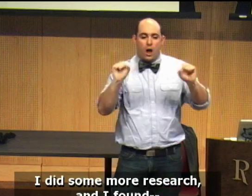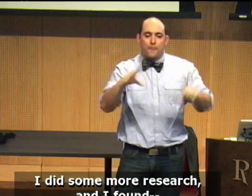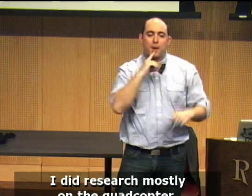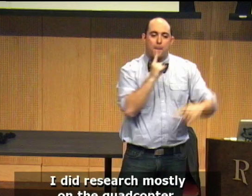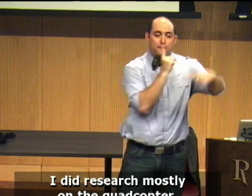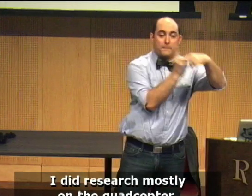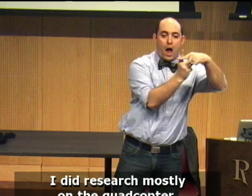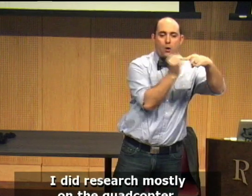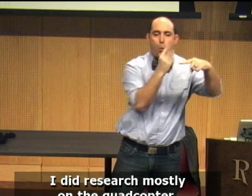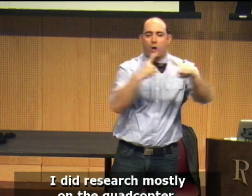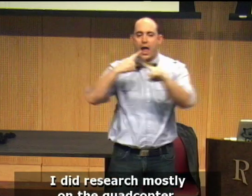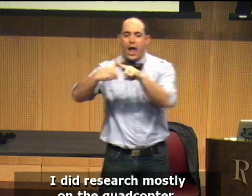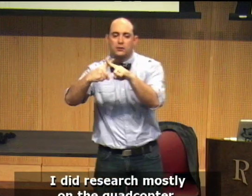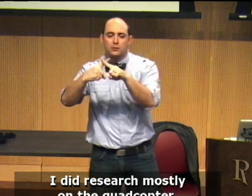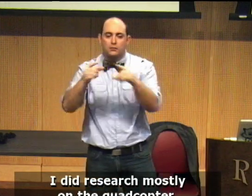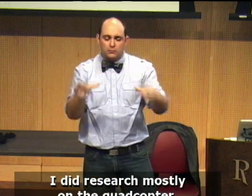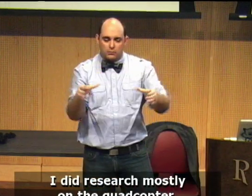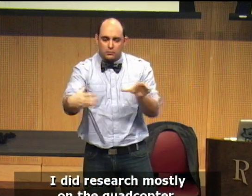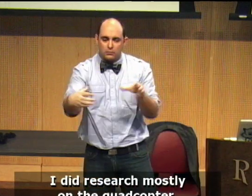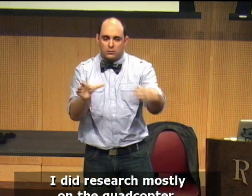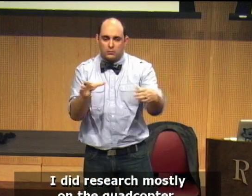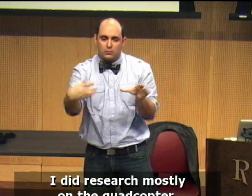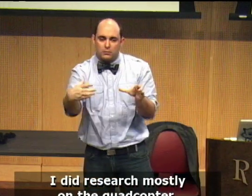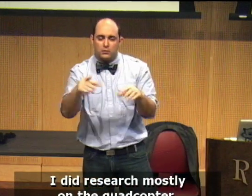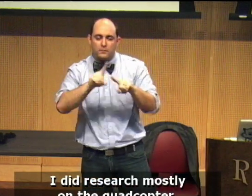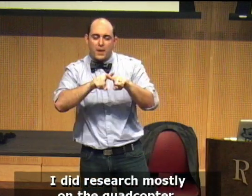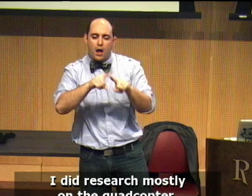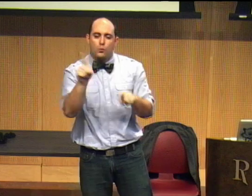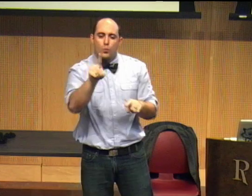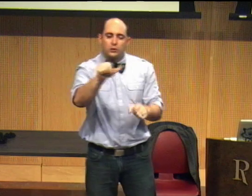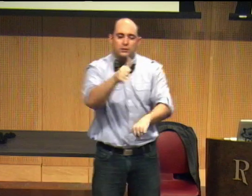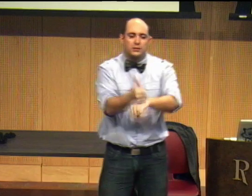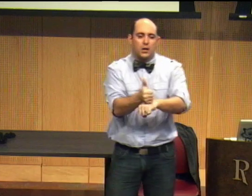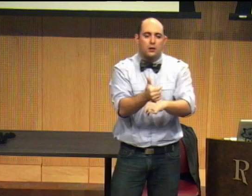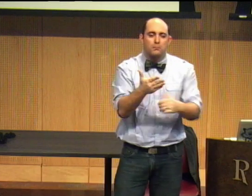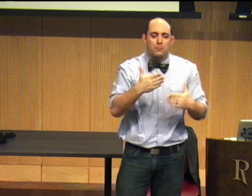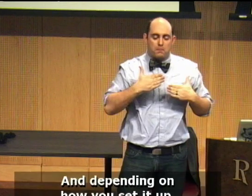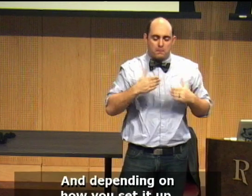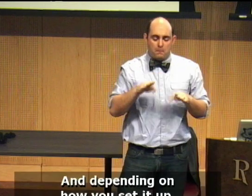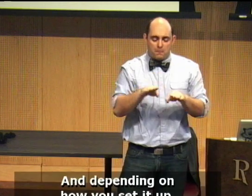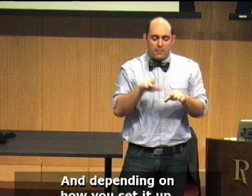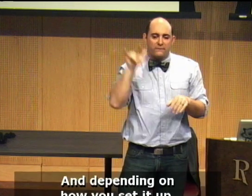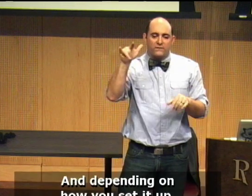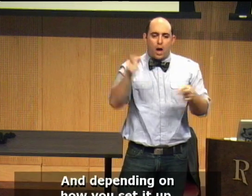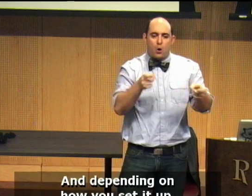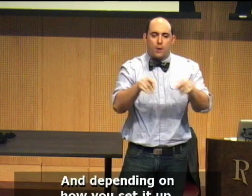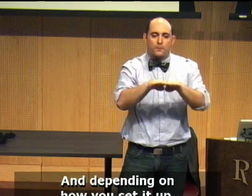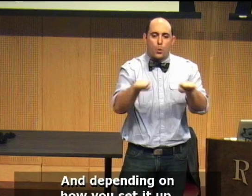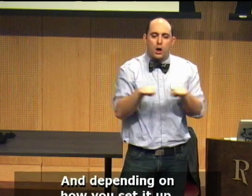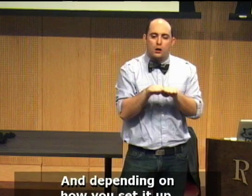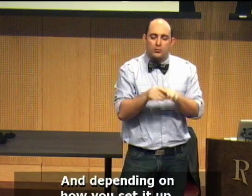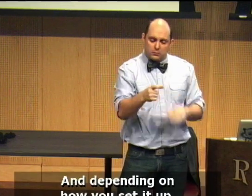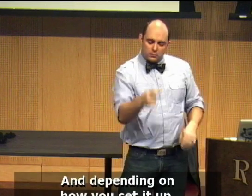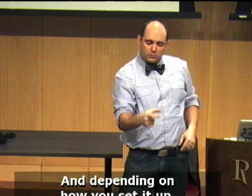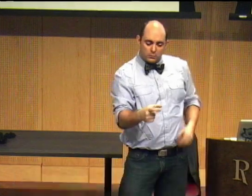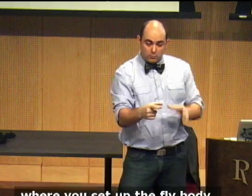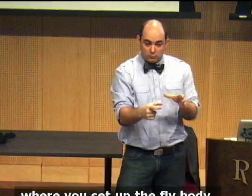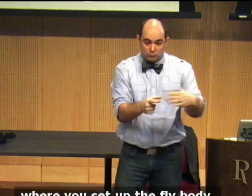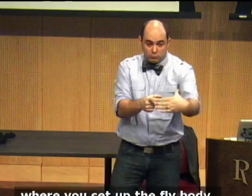I did research mostly on the quadcopter, and depending on how you set it up, where you set up